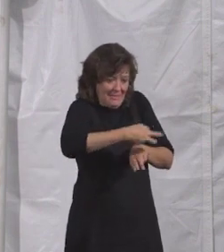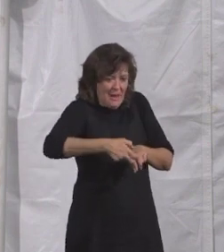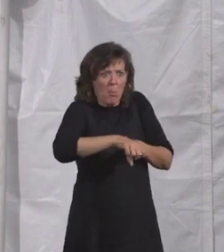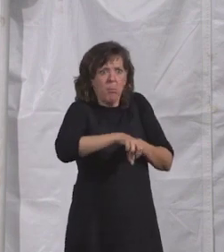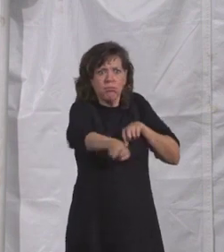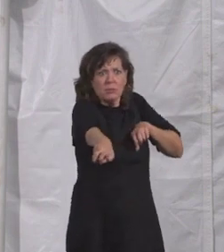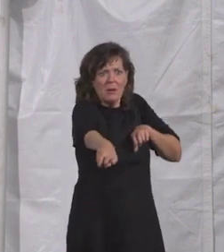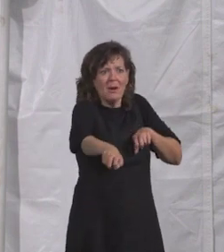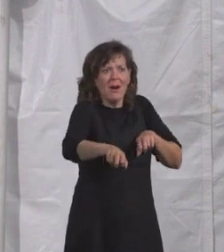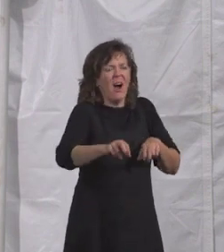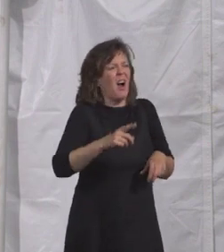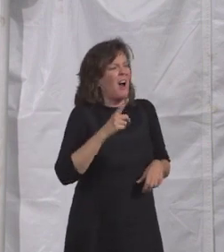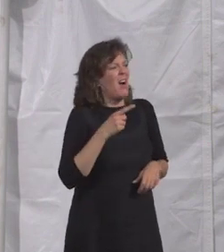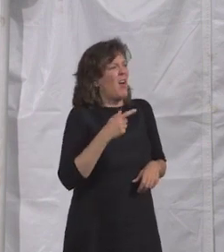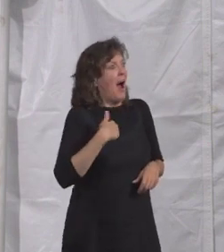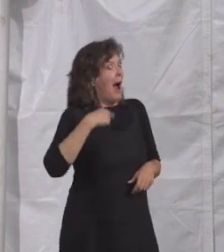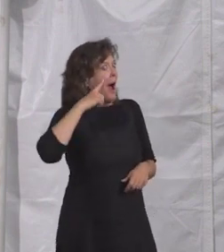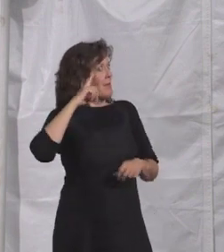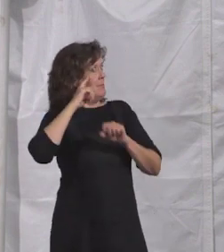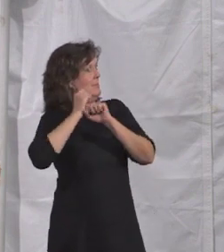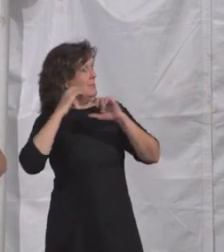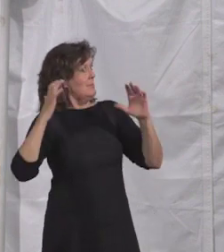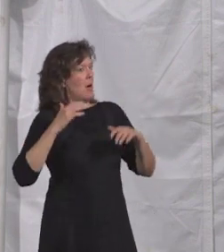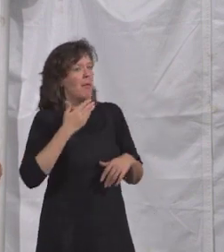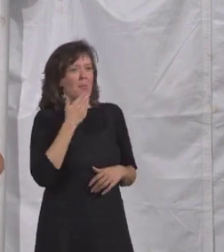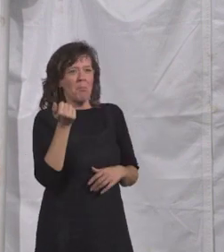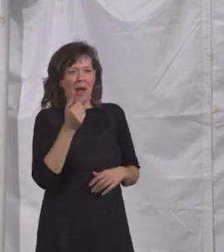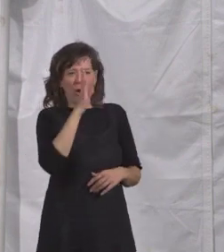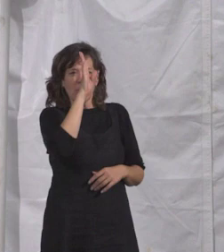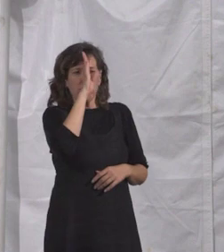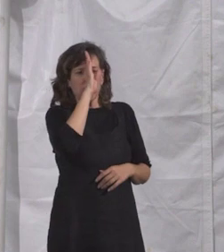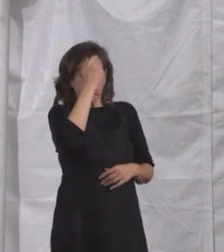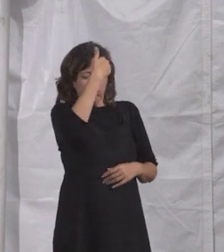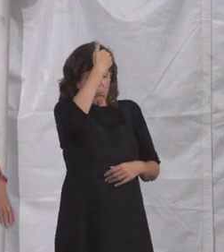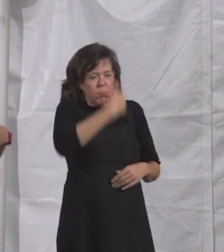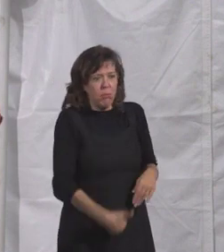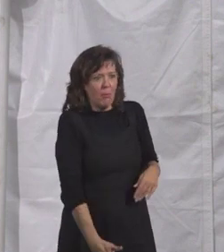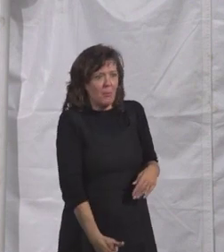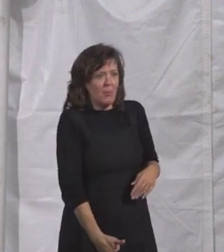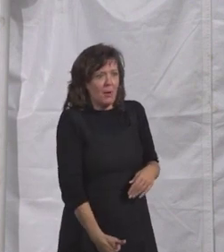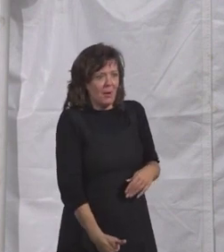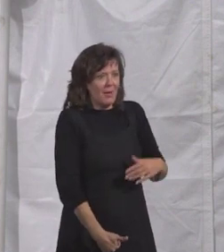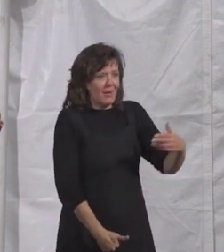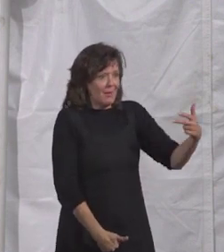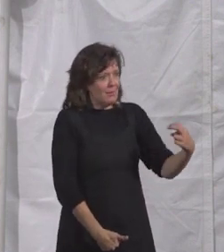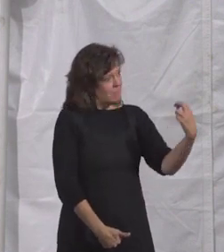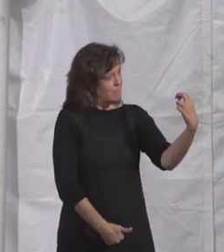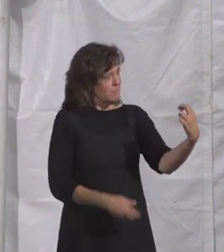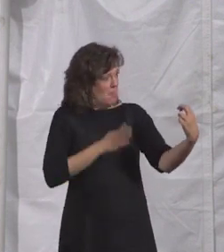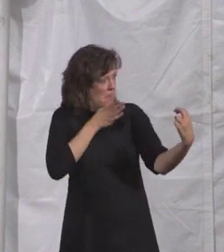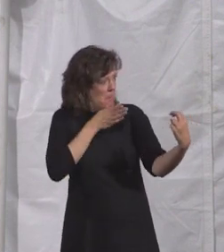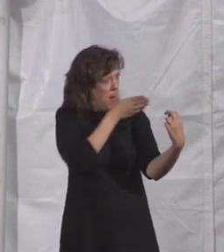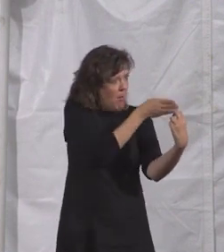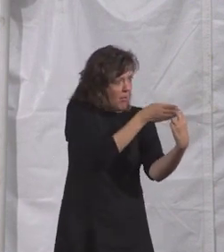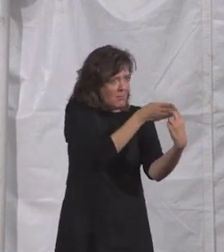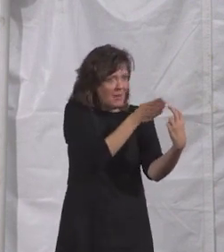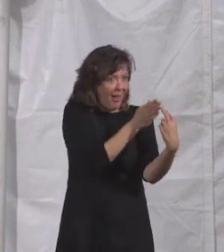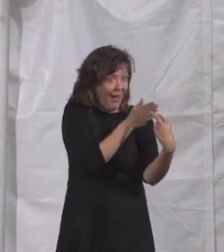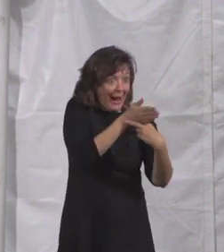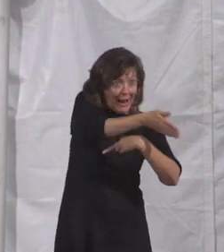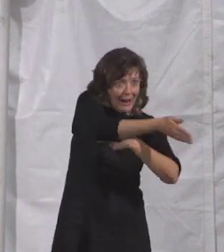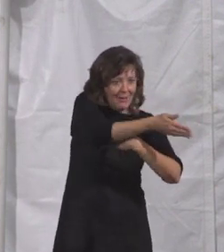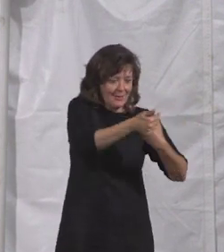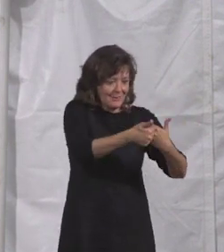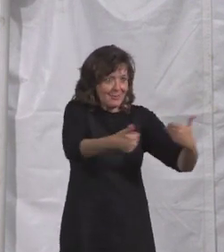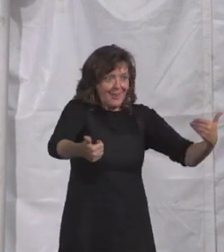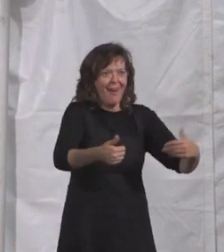Right down the middle. So we're going down the hill, pedaling as hard as we could. I'm in 10th gear. Elmore's in 10th gear. We get to Cleared Circle where it sort of flattens out. By